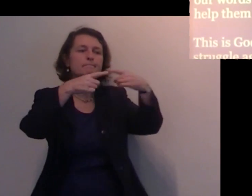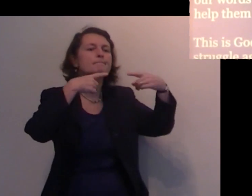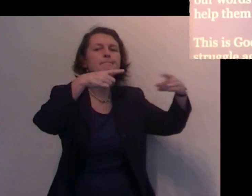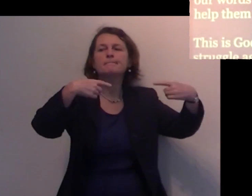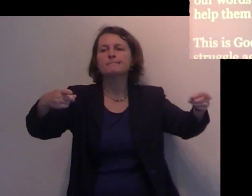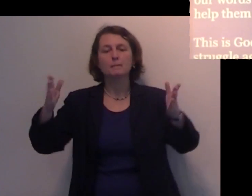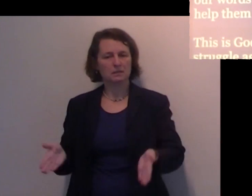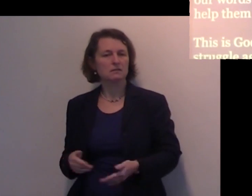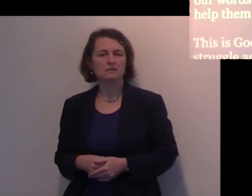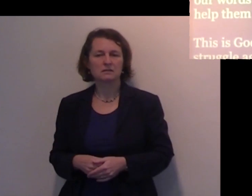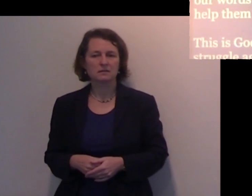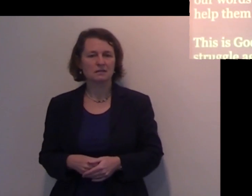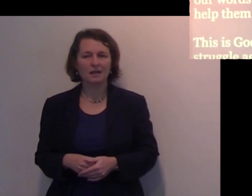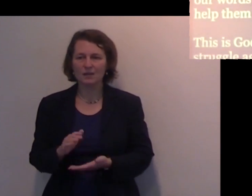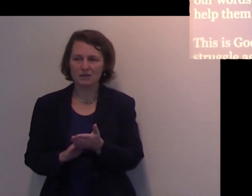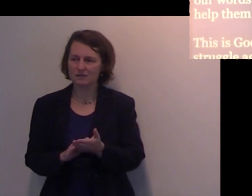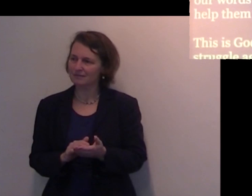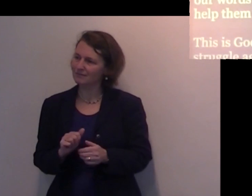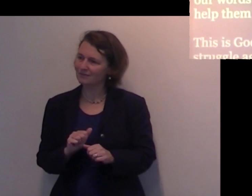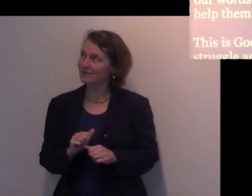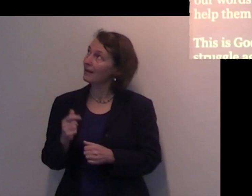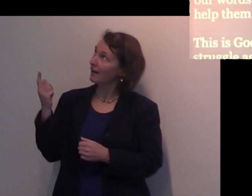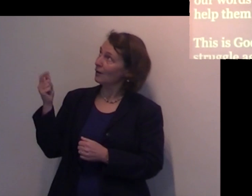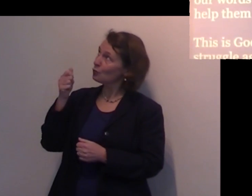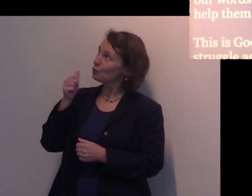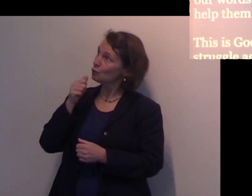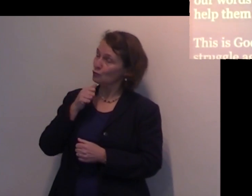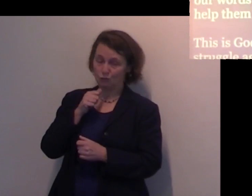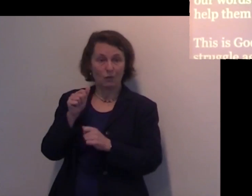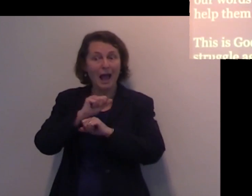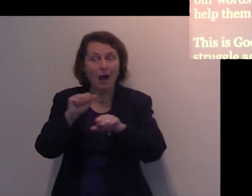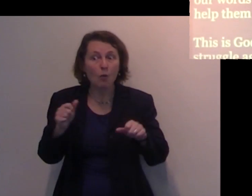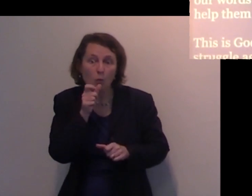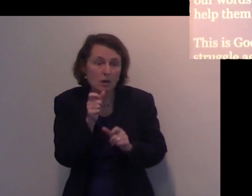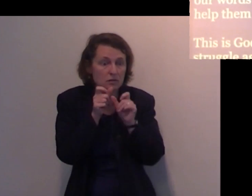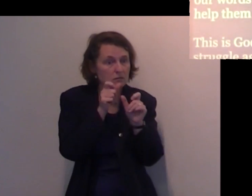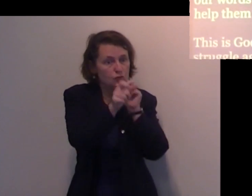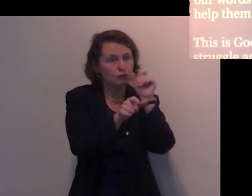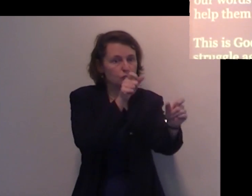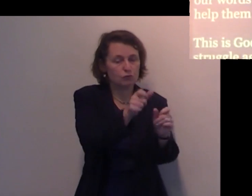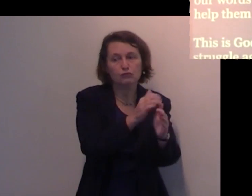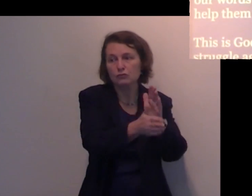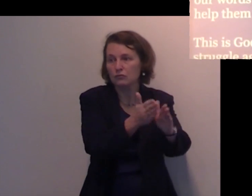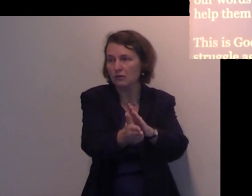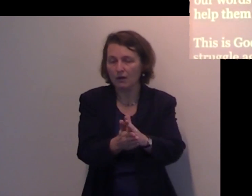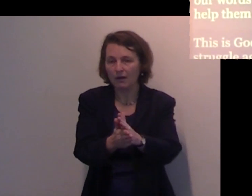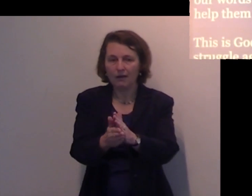God uses our words to change people's lives and help them find